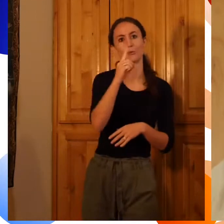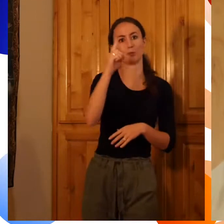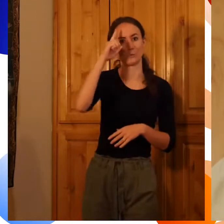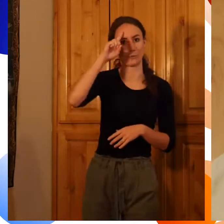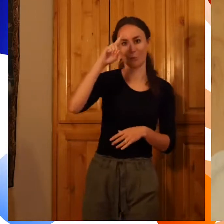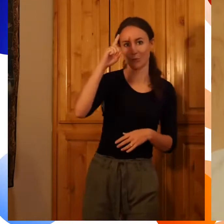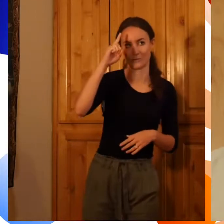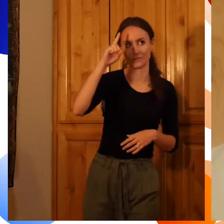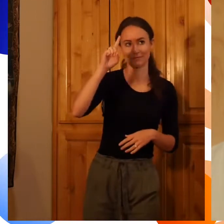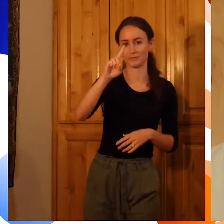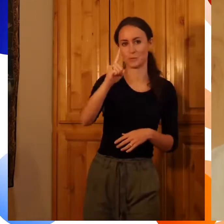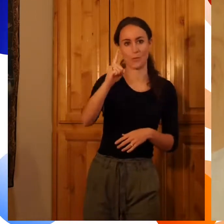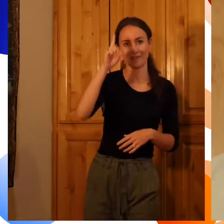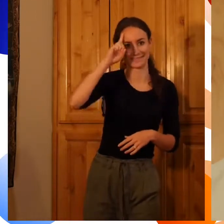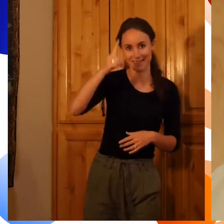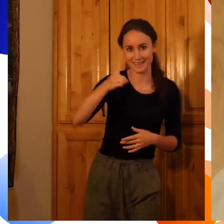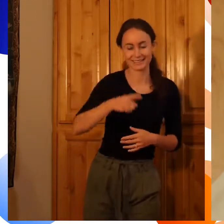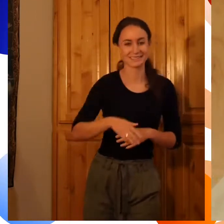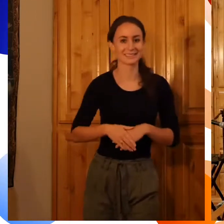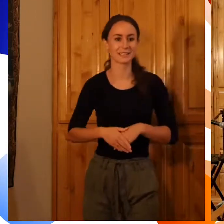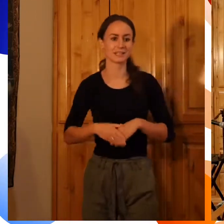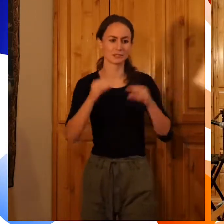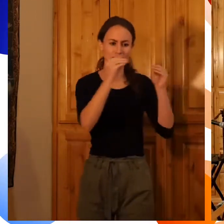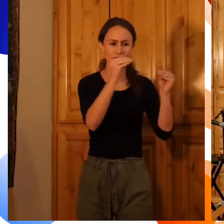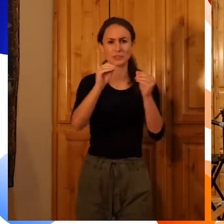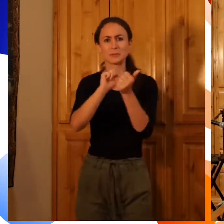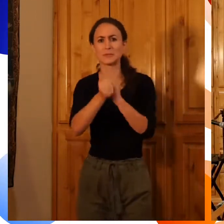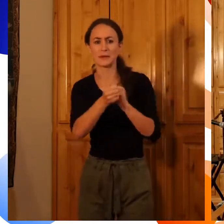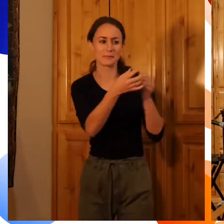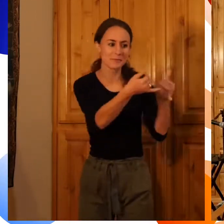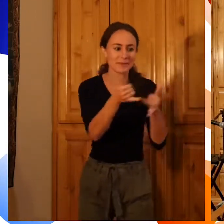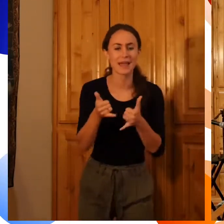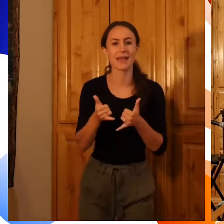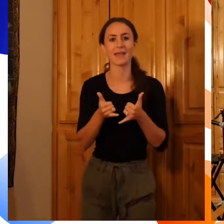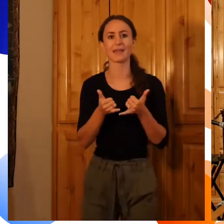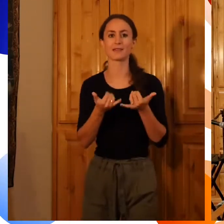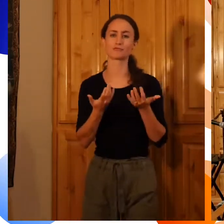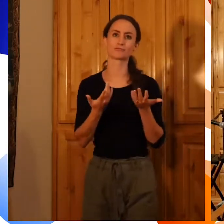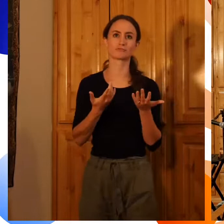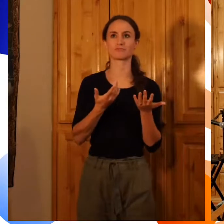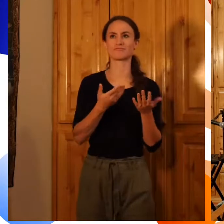were, and teach them to play tunes like the peat fire flame.